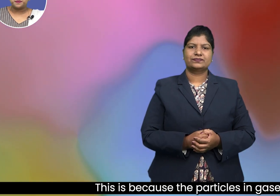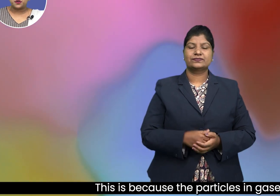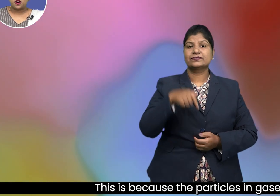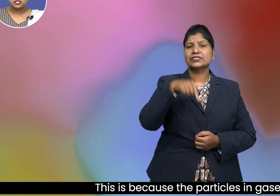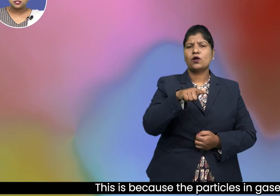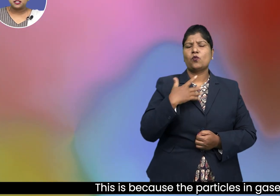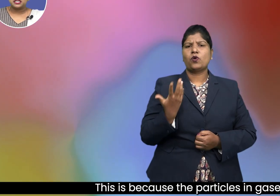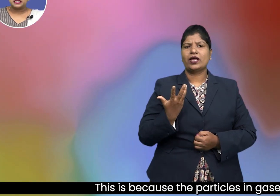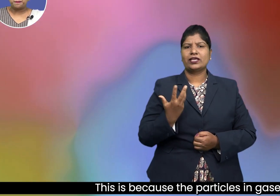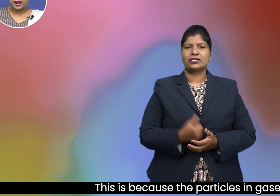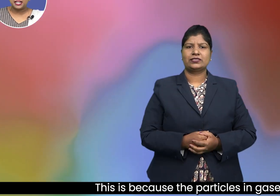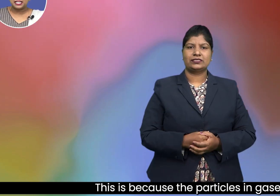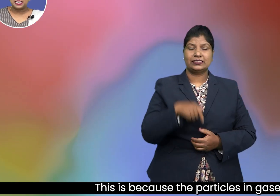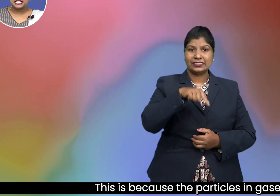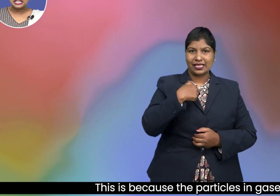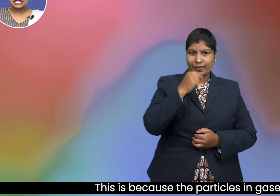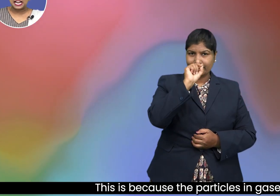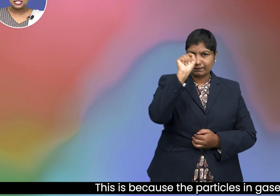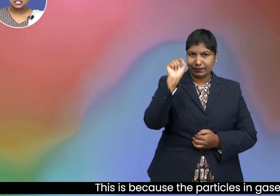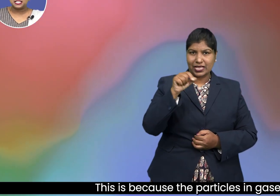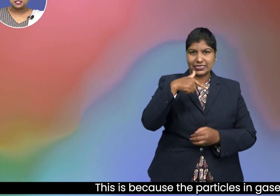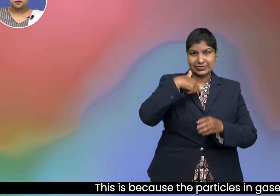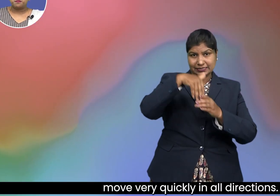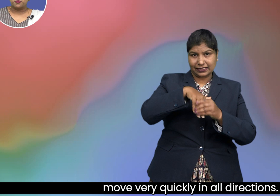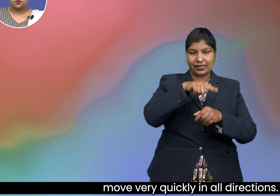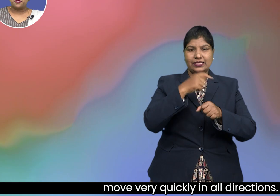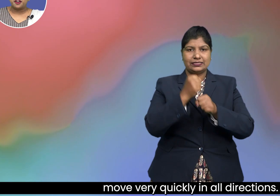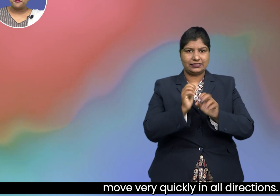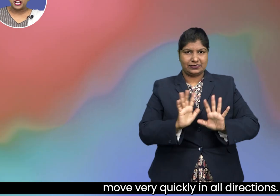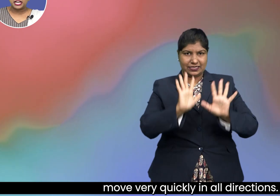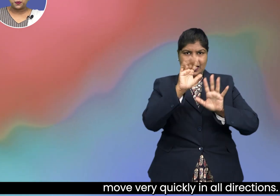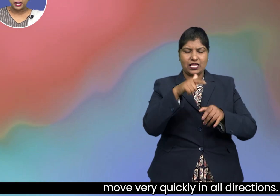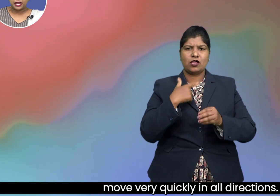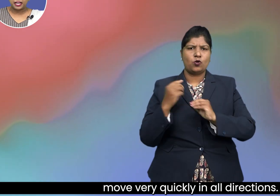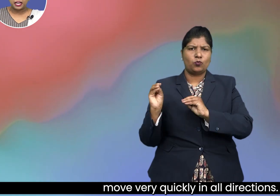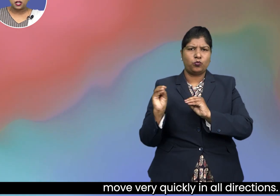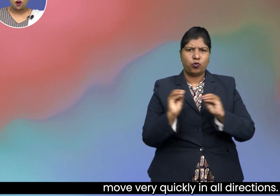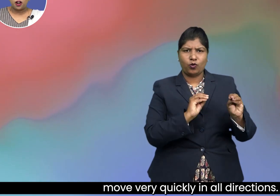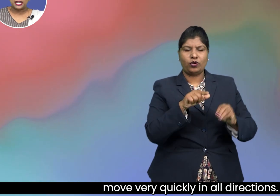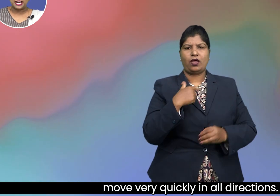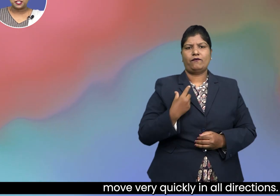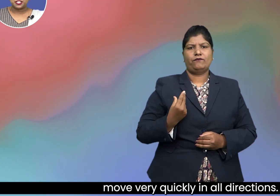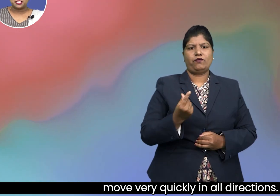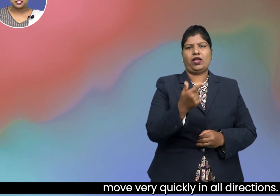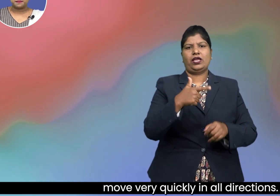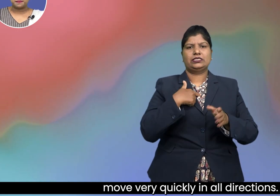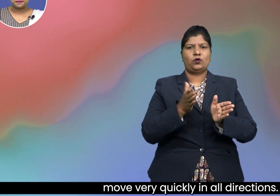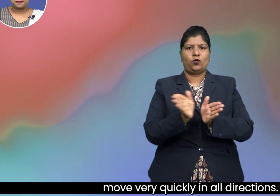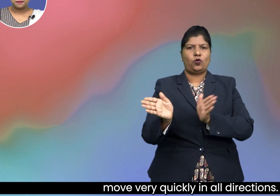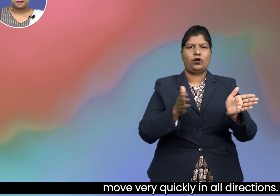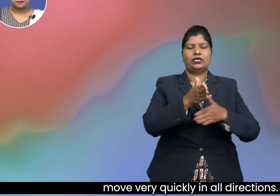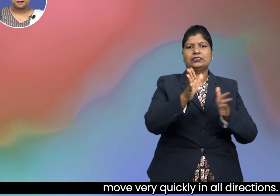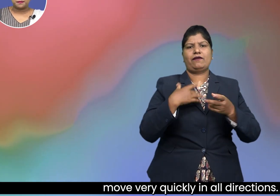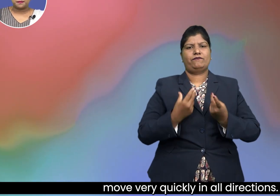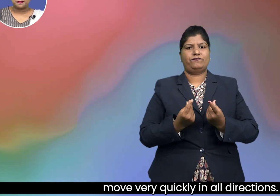This is because the particle in gases move very quickly in all directions.